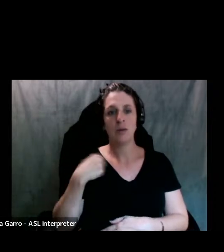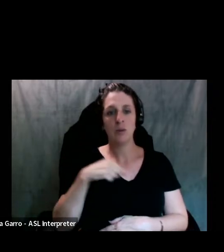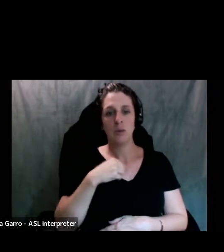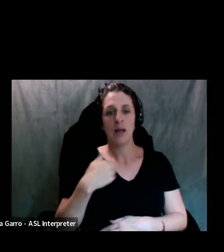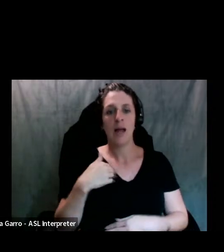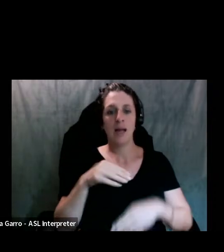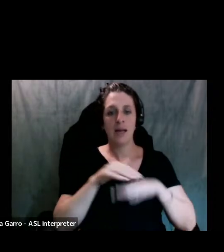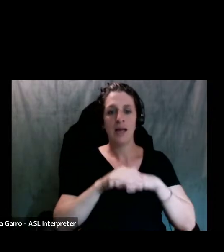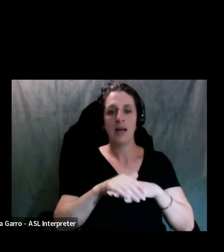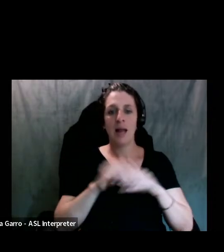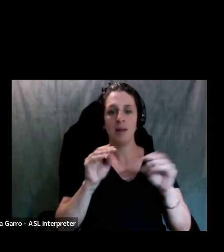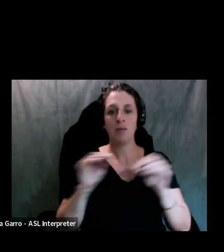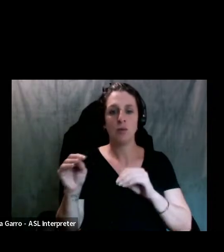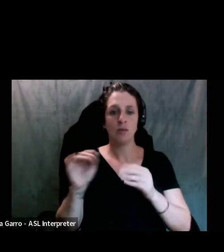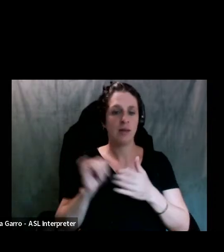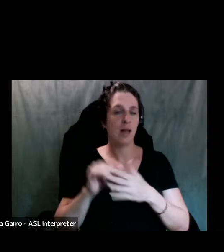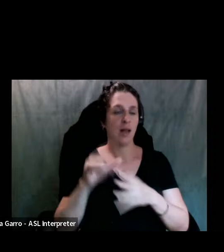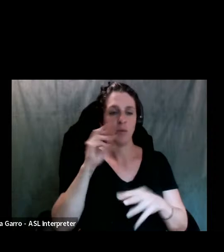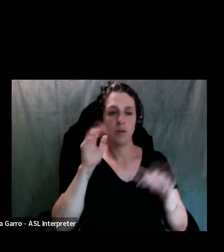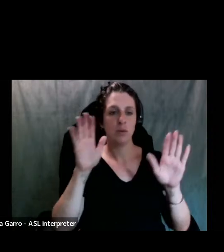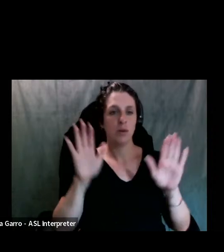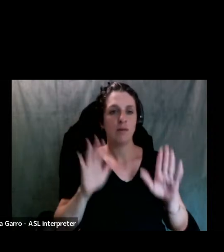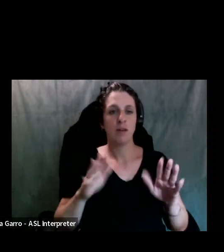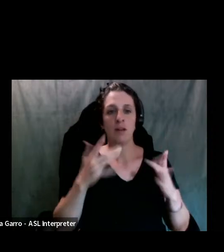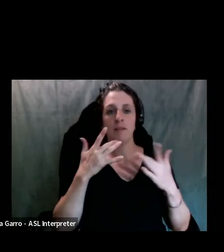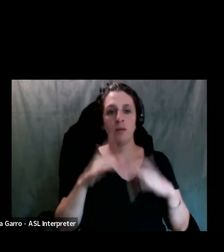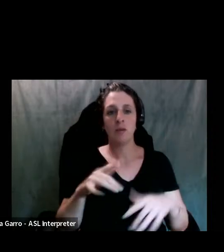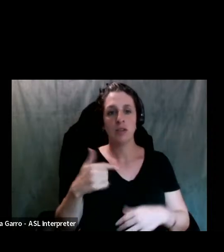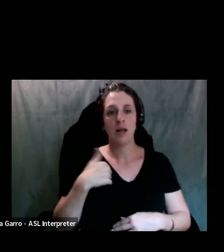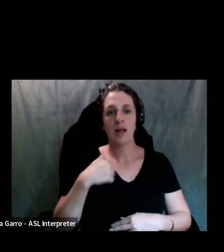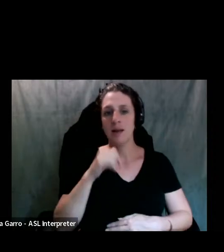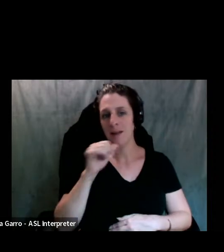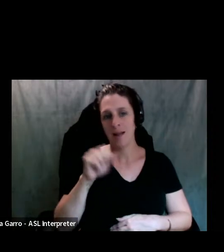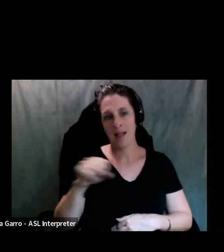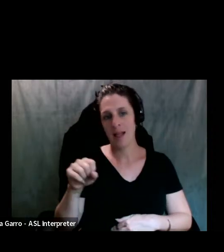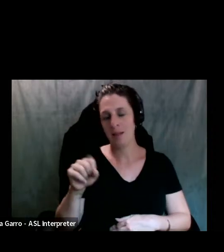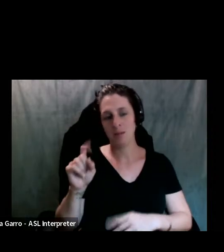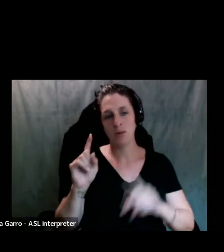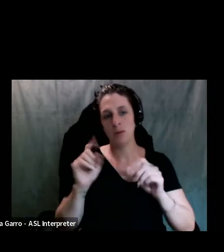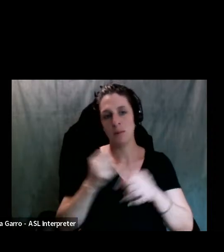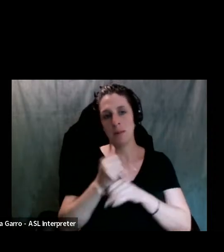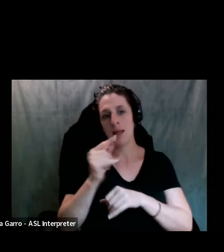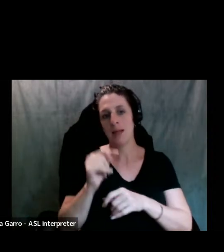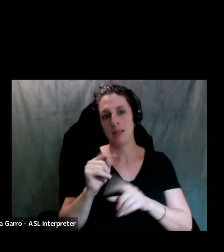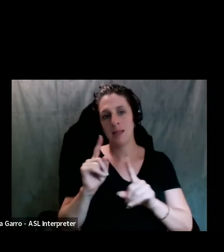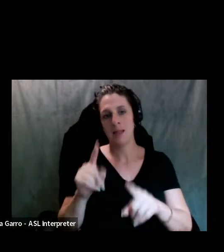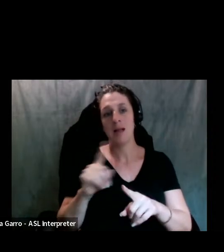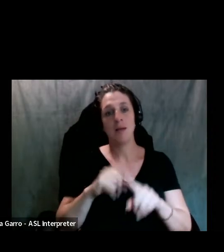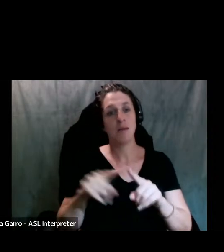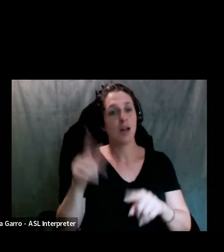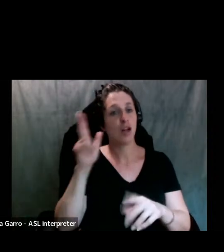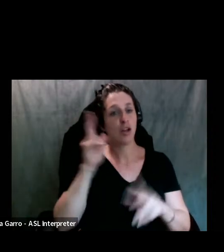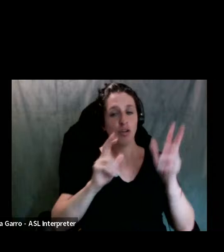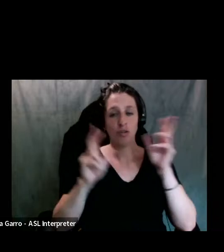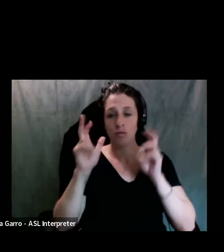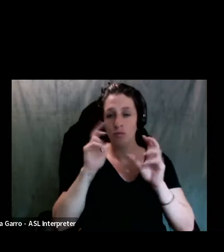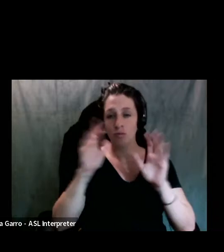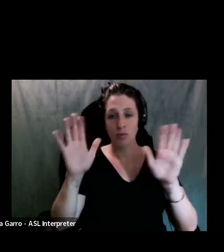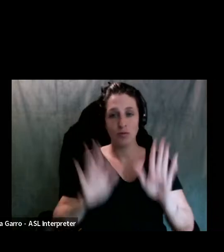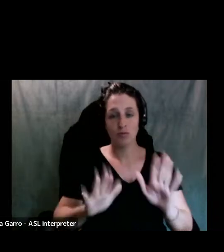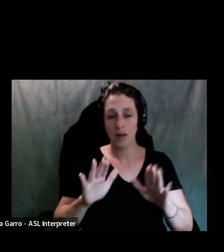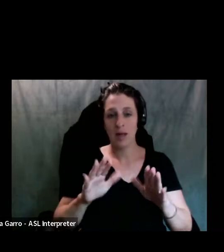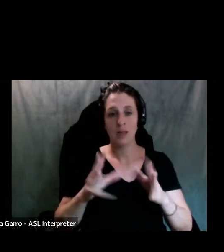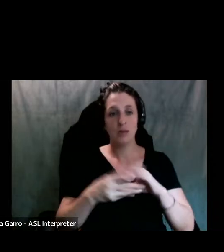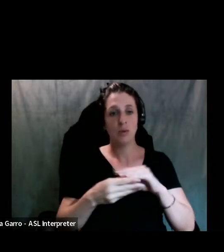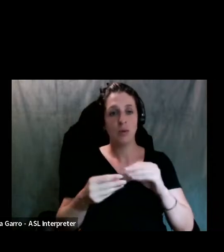was wonderful. Unfortunately, I wasn't able to make it, but I really heard great stories about the night moves and